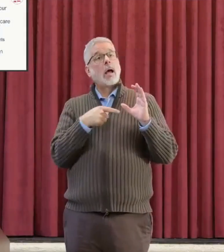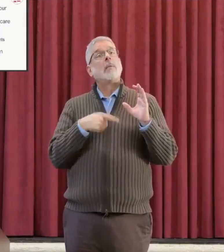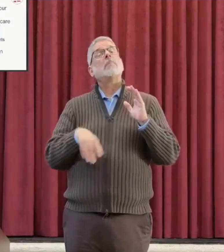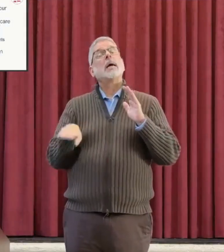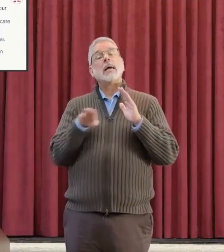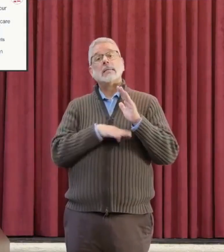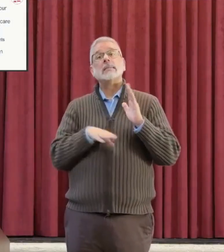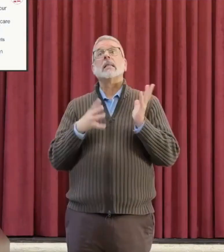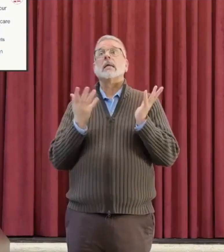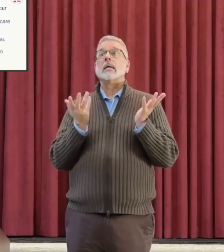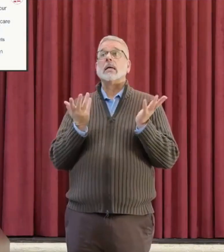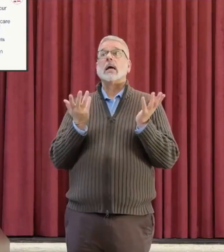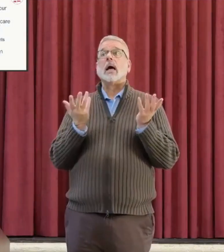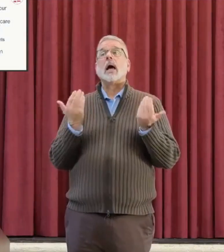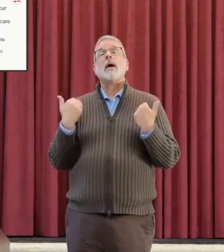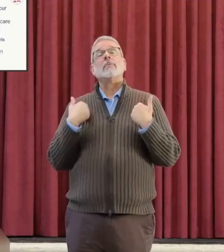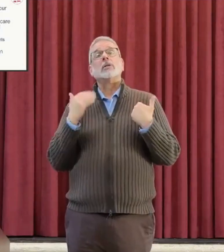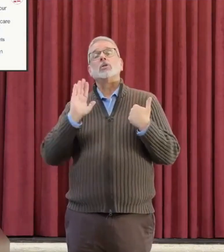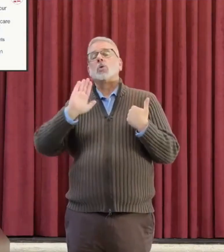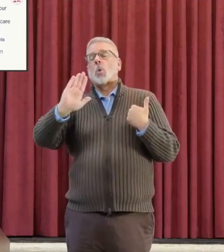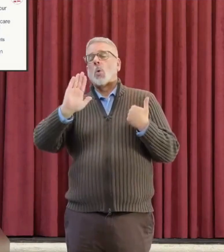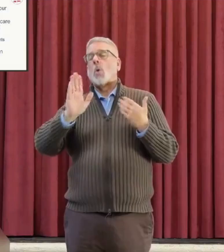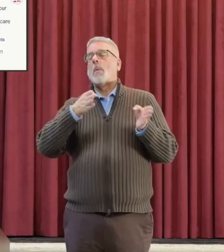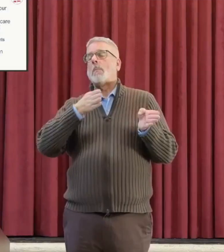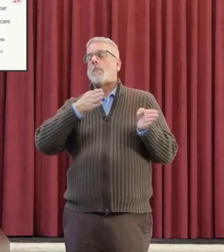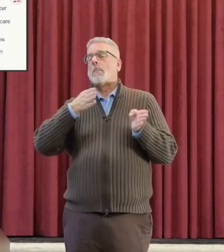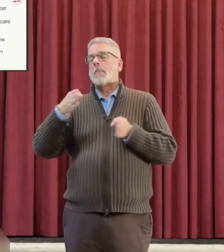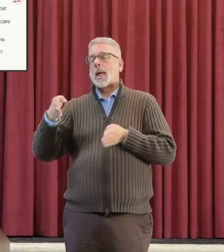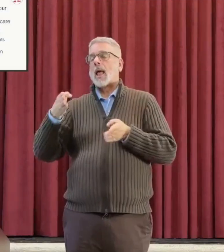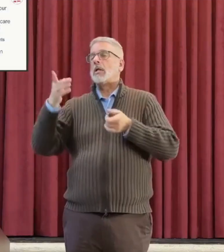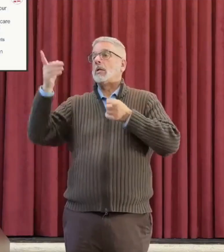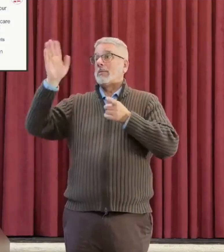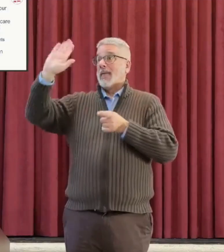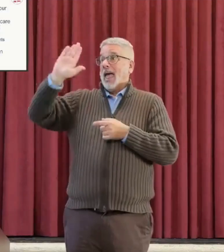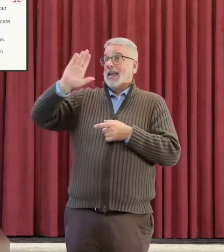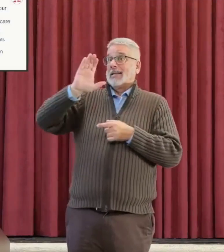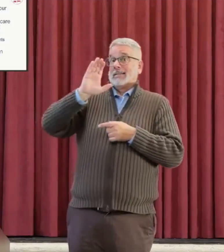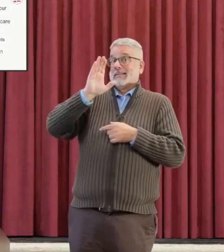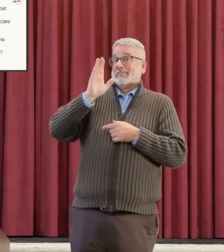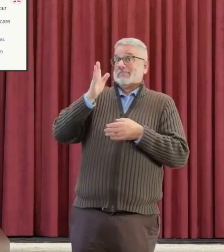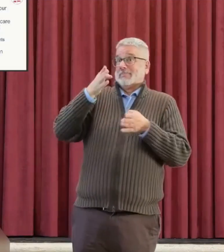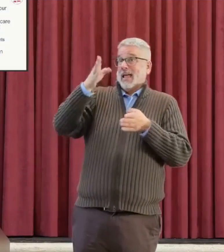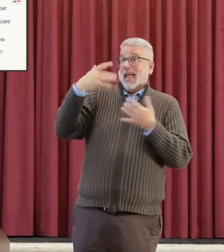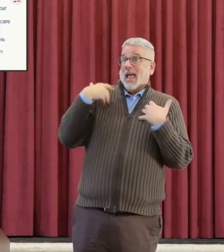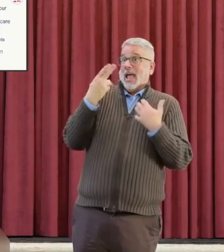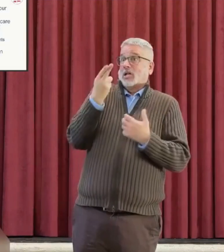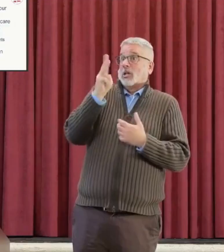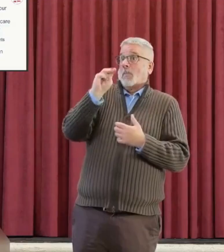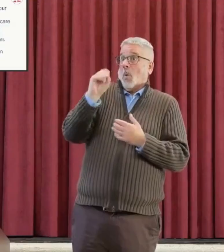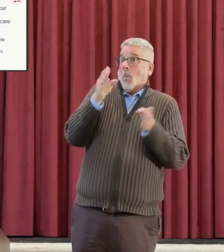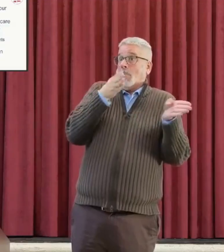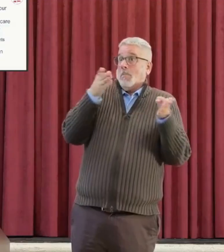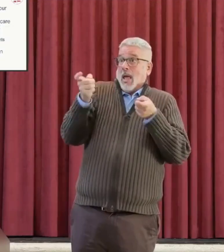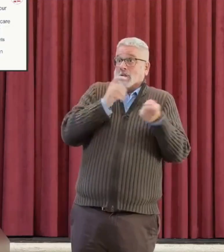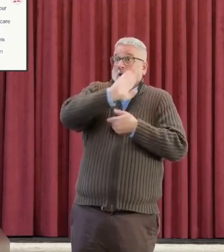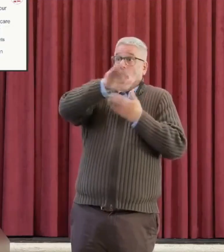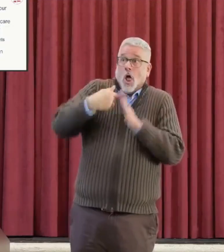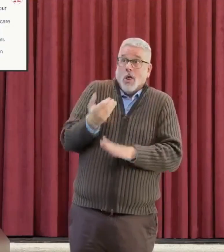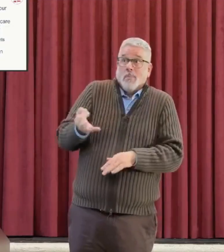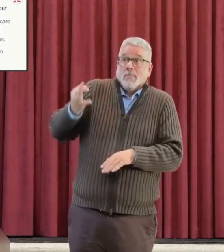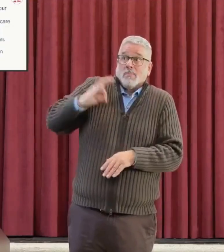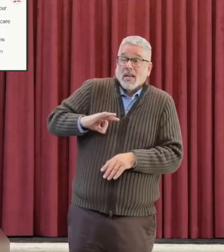basically having your plan to manage all your Medicare benefits, and